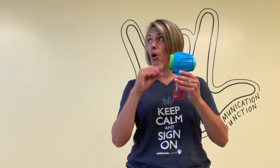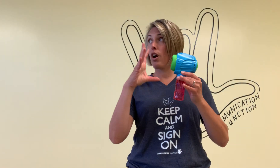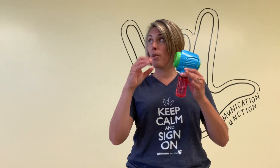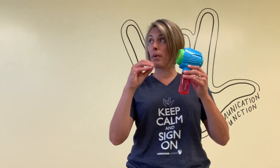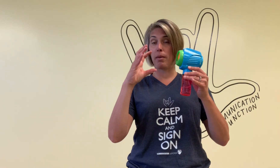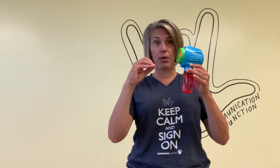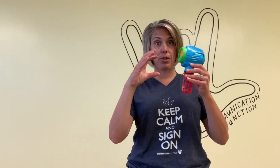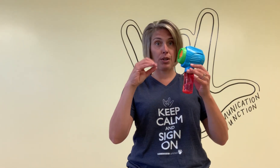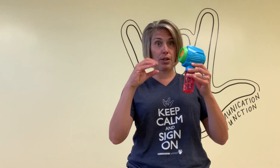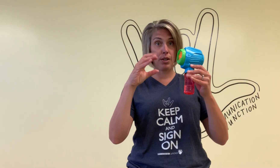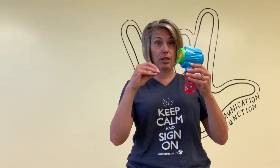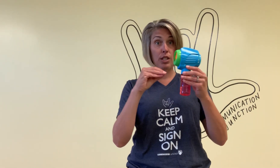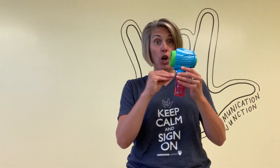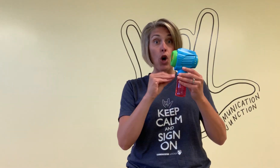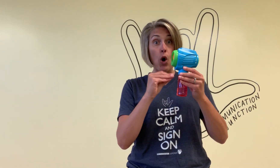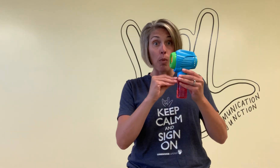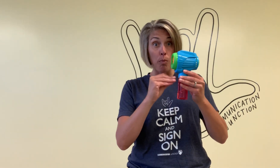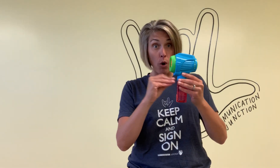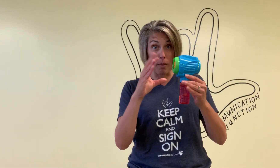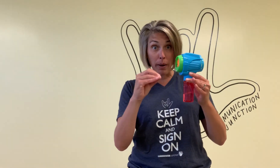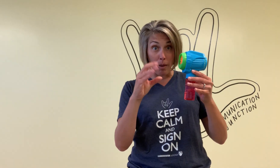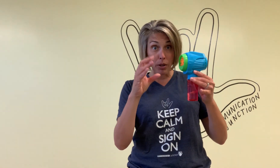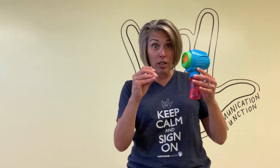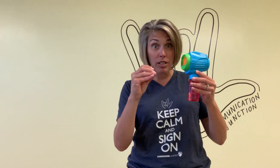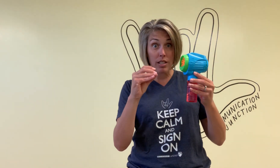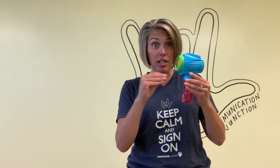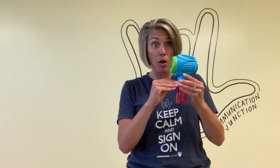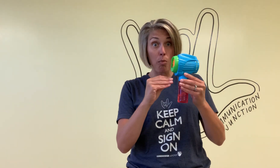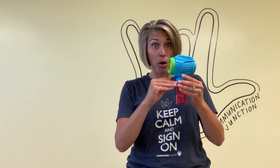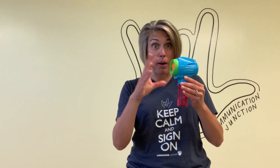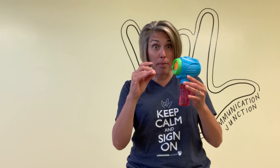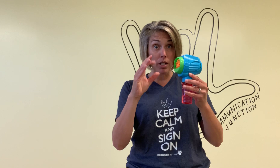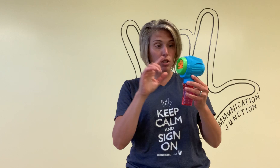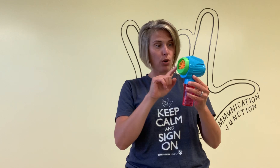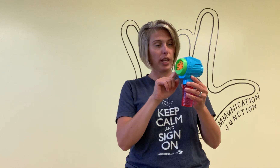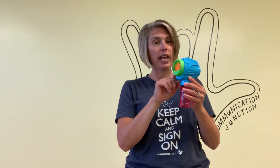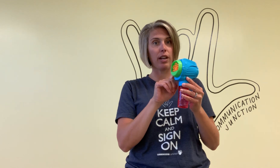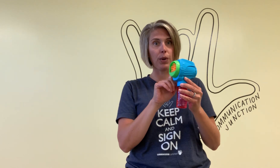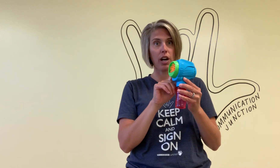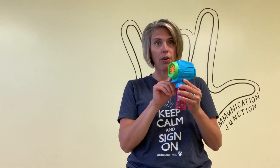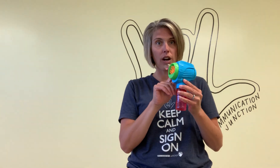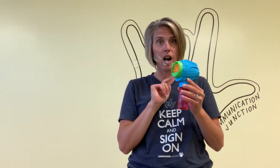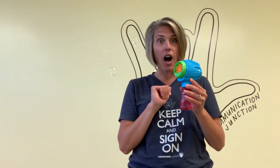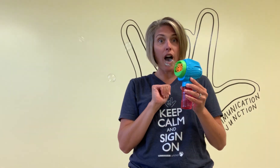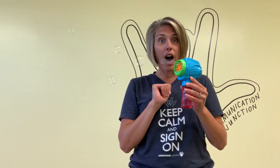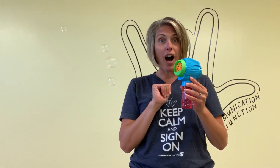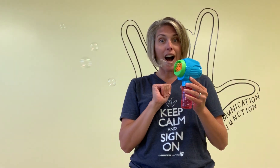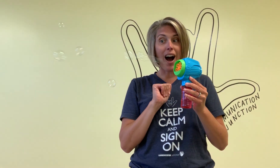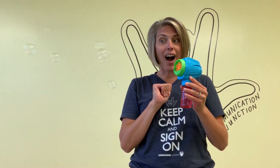more bubbles? More bubbles? More bubbles? Okay, here we go.